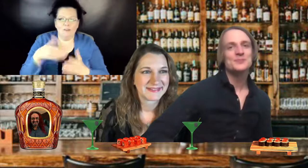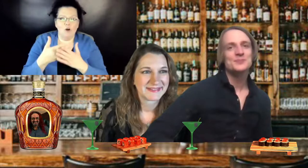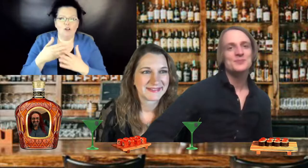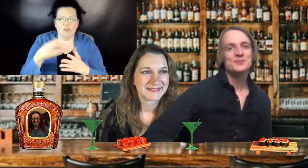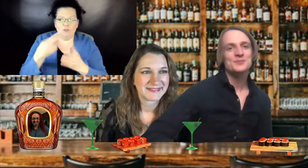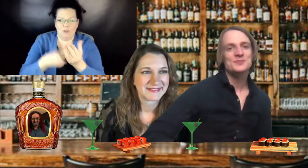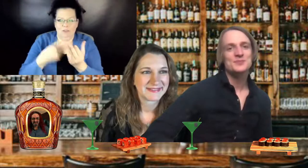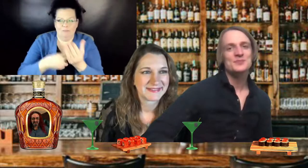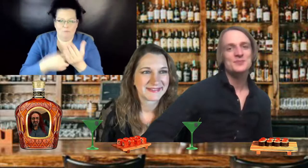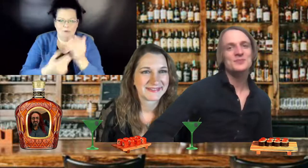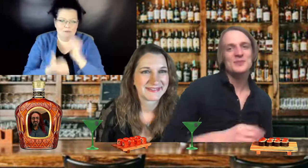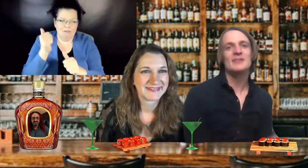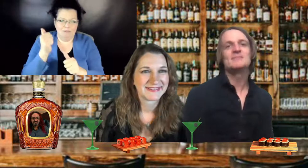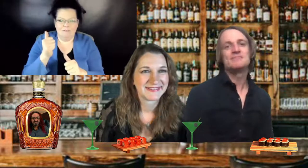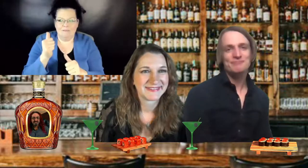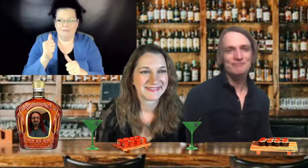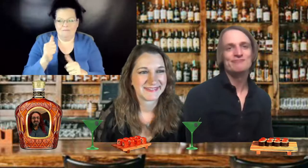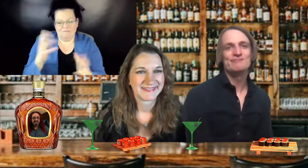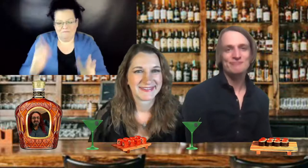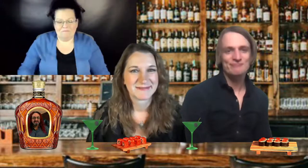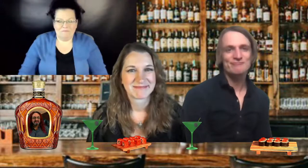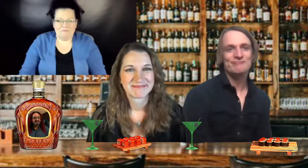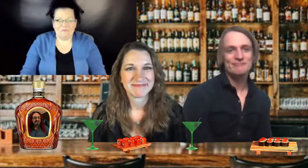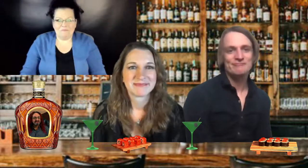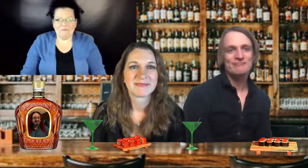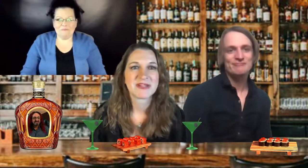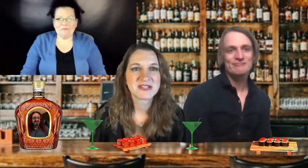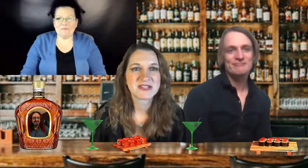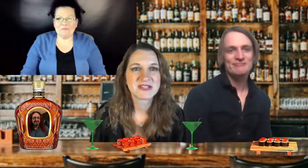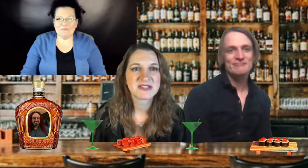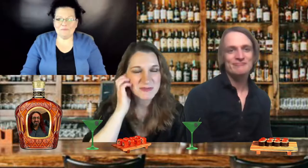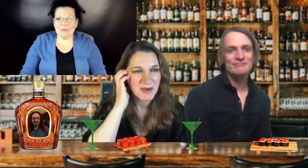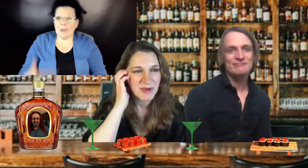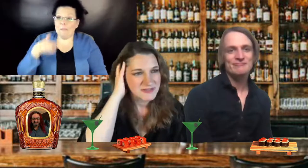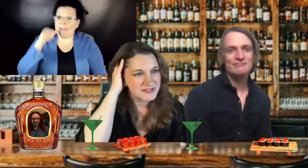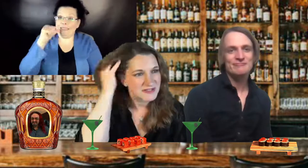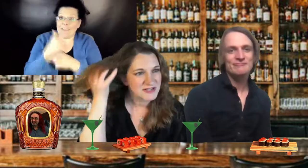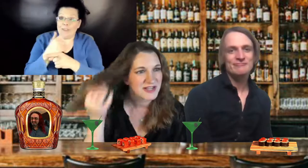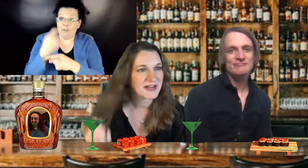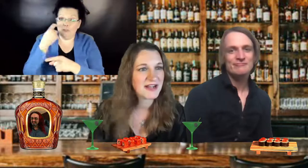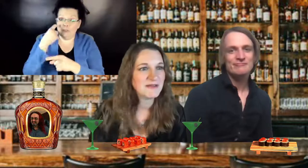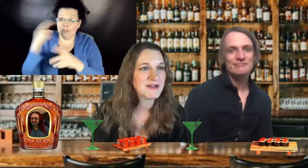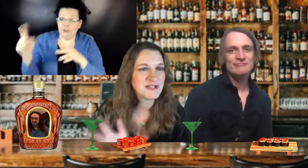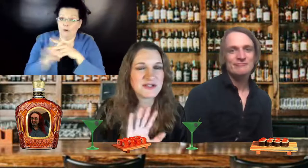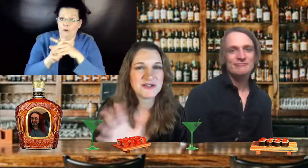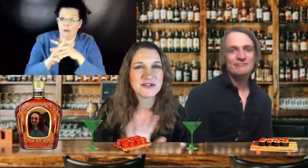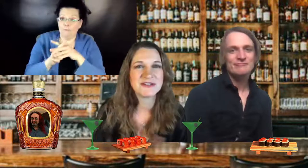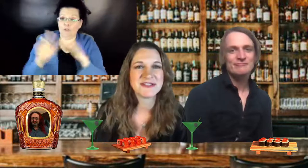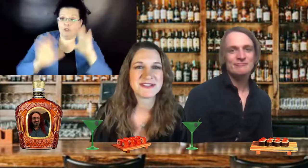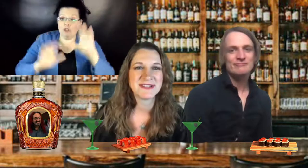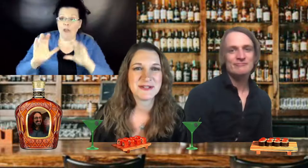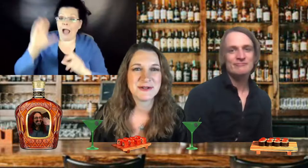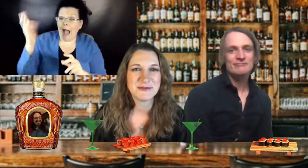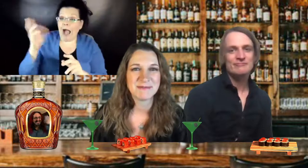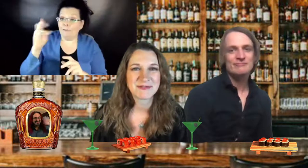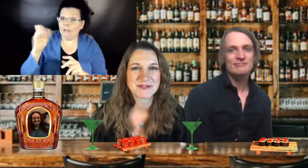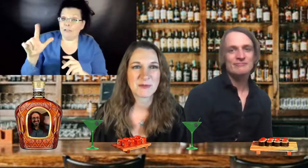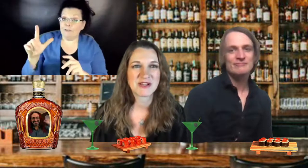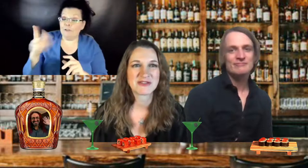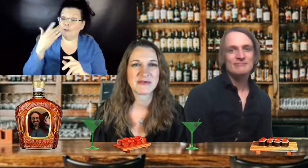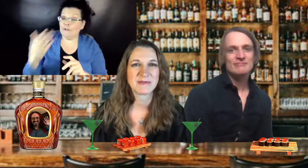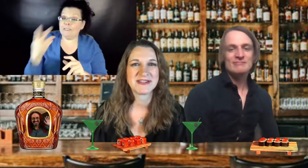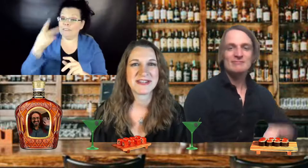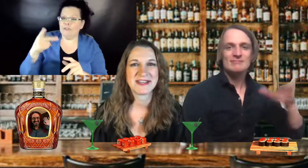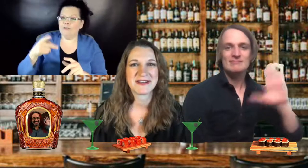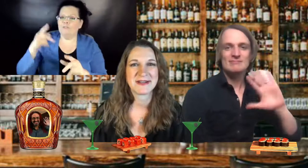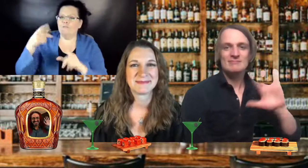Julie? I love all sushi, most. My sister just popped in the chat. Hi, Rachel. Good to see you. She's